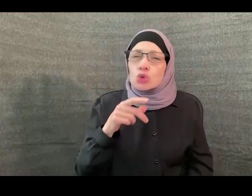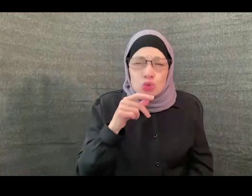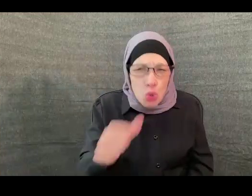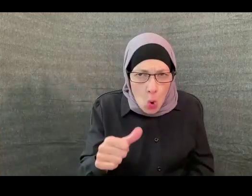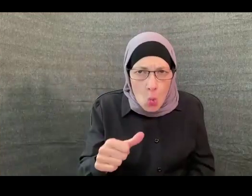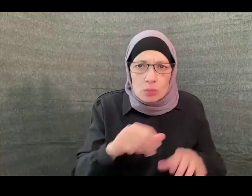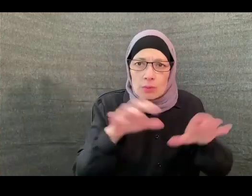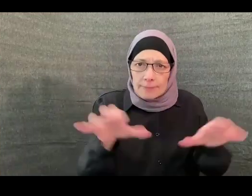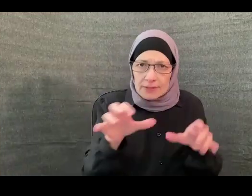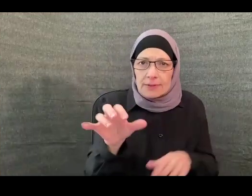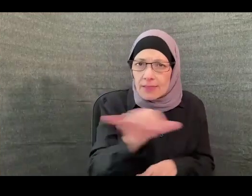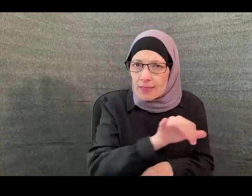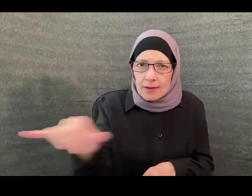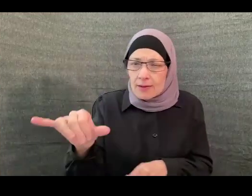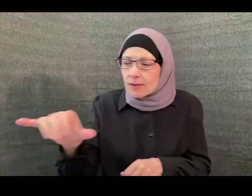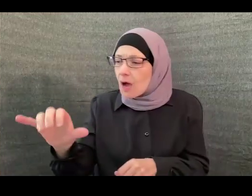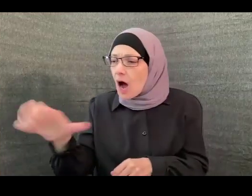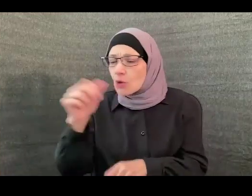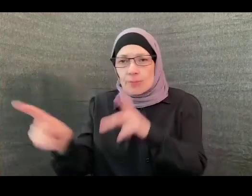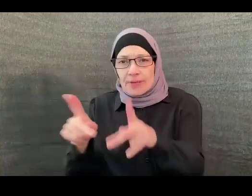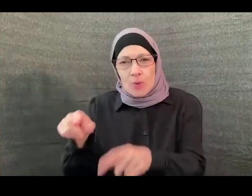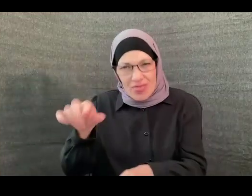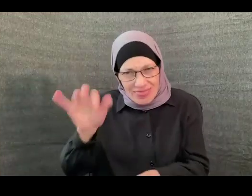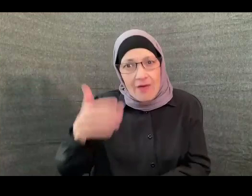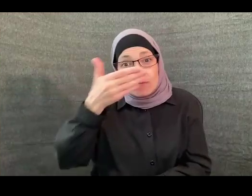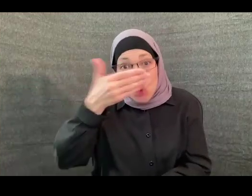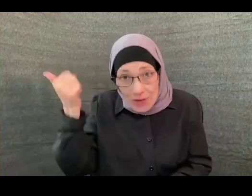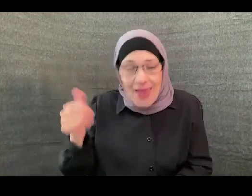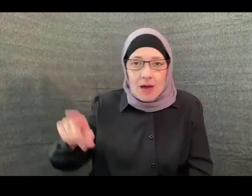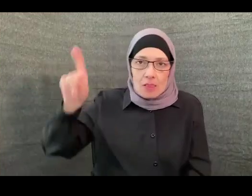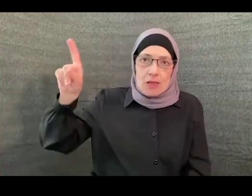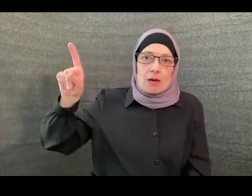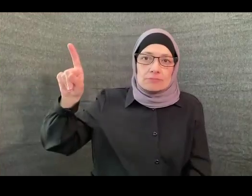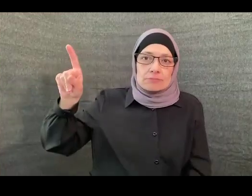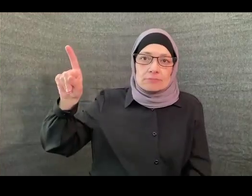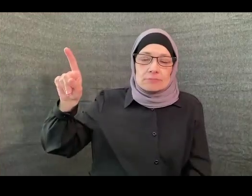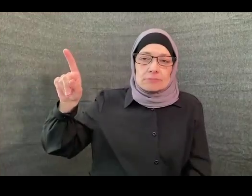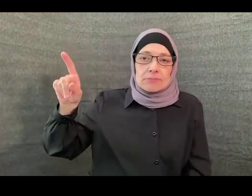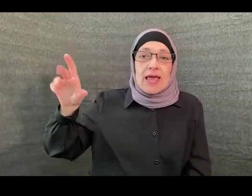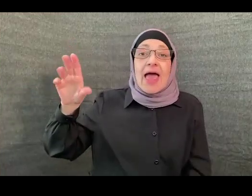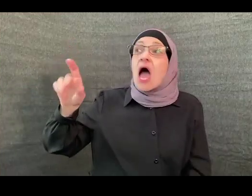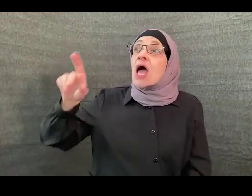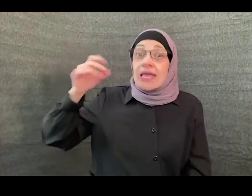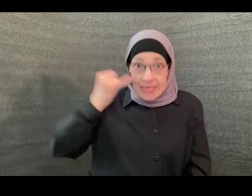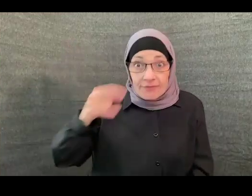who would forget Allah, and Allah would make them forget